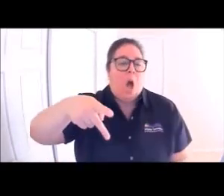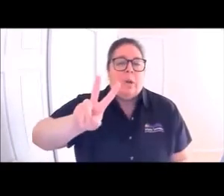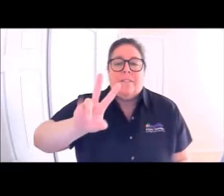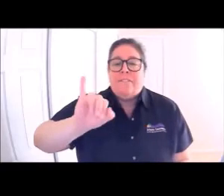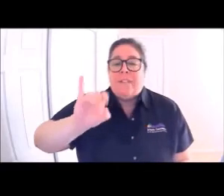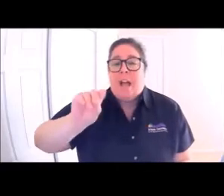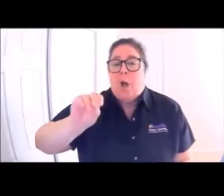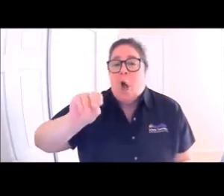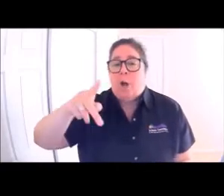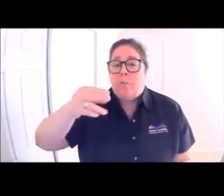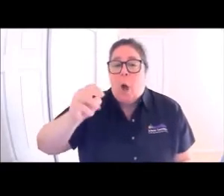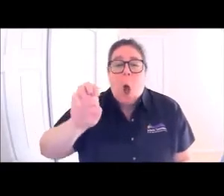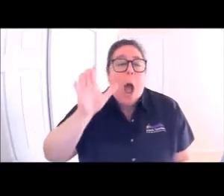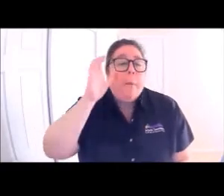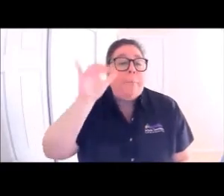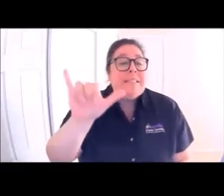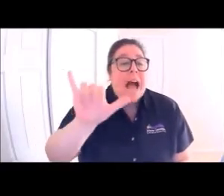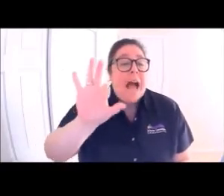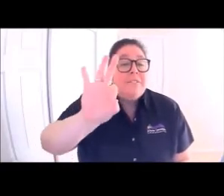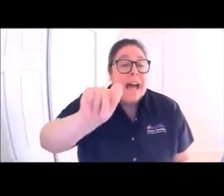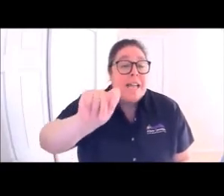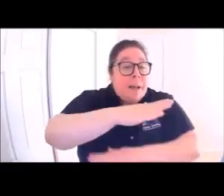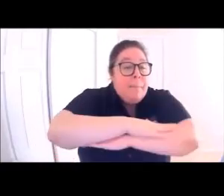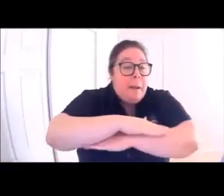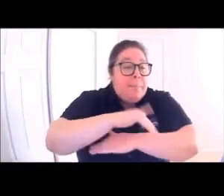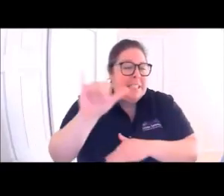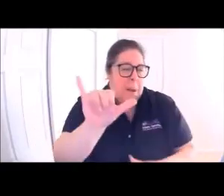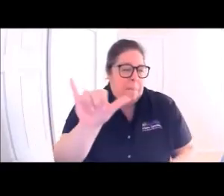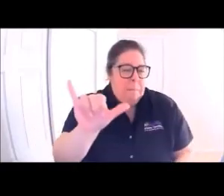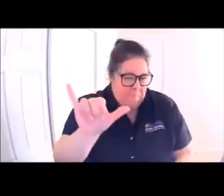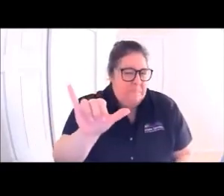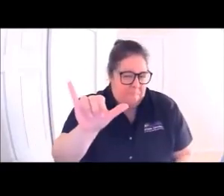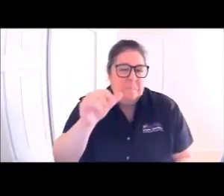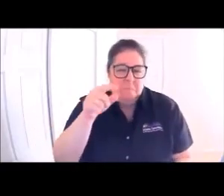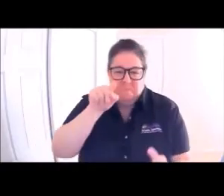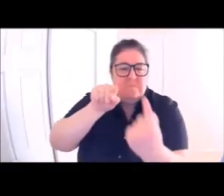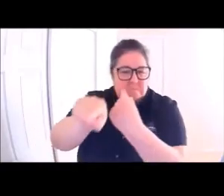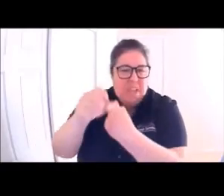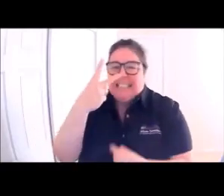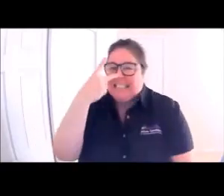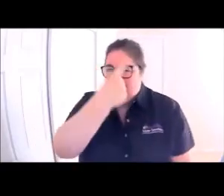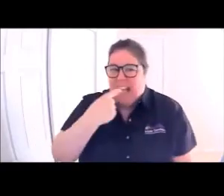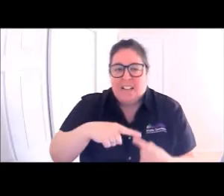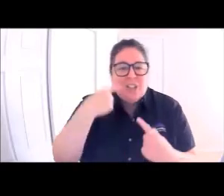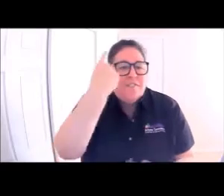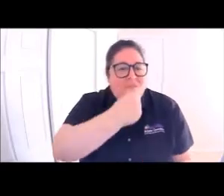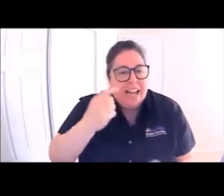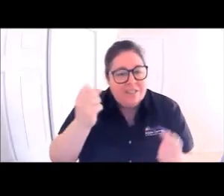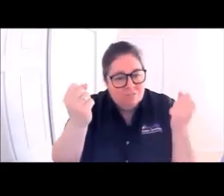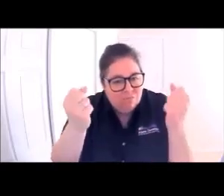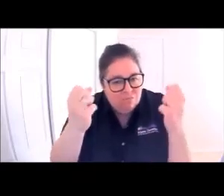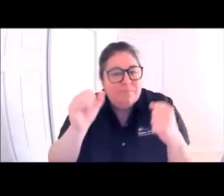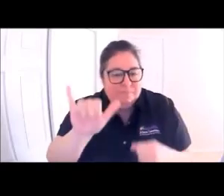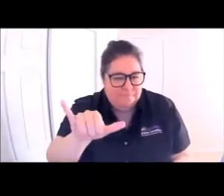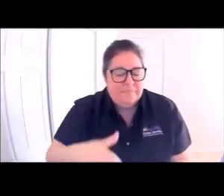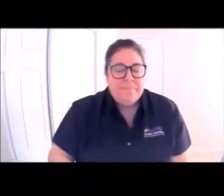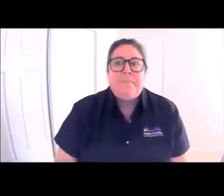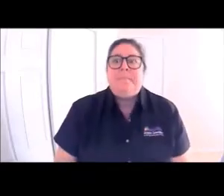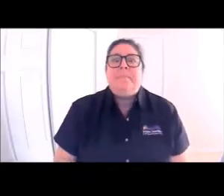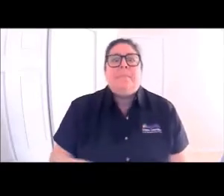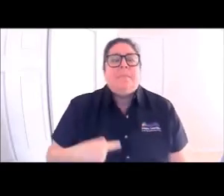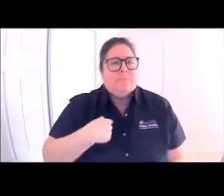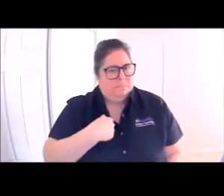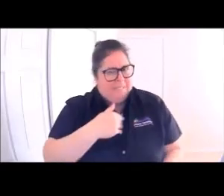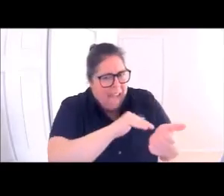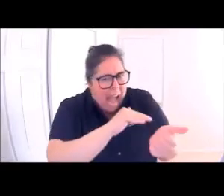How do I call my deaf friends? I use a video phone. It looks like FaceTime. We can see each other